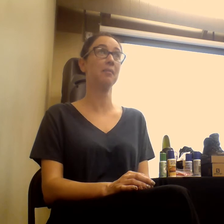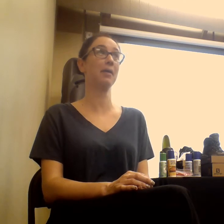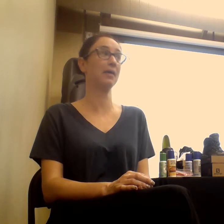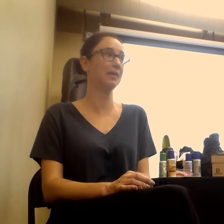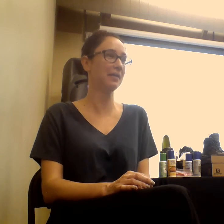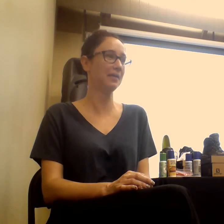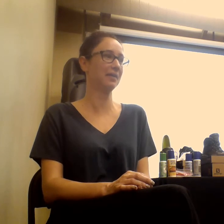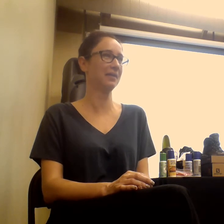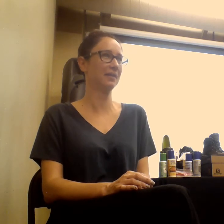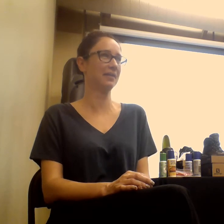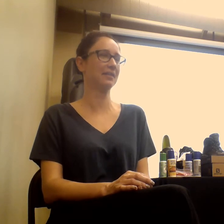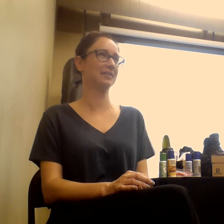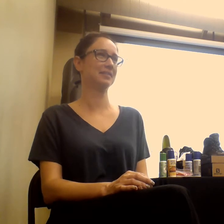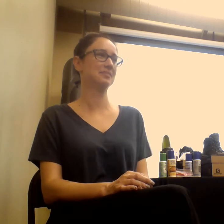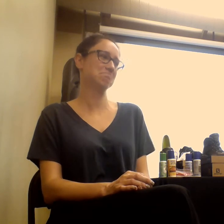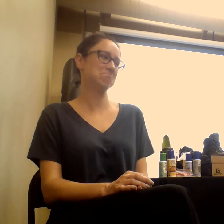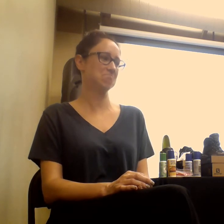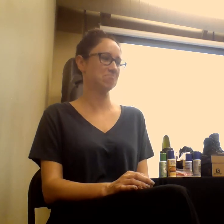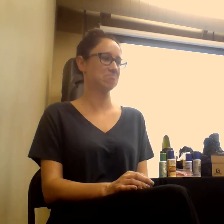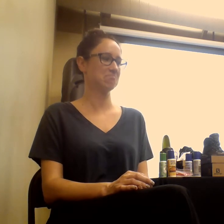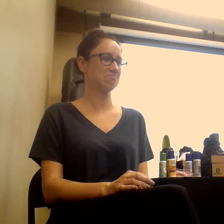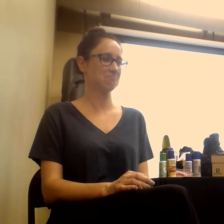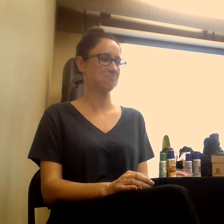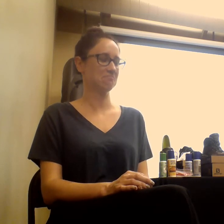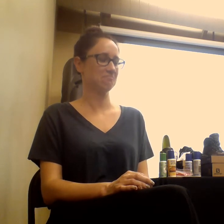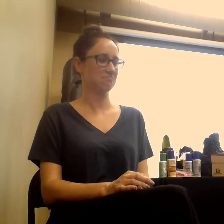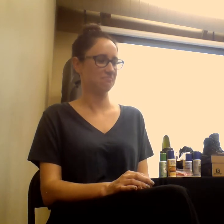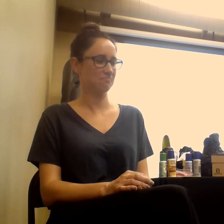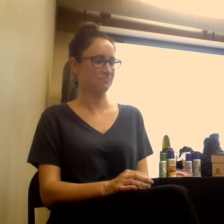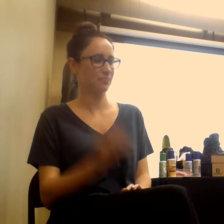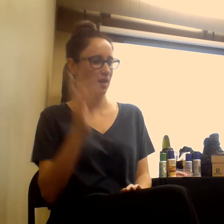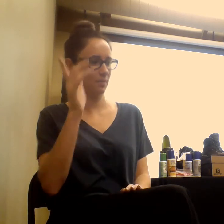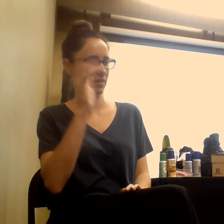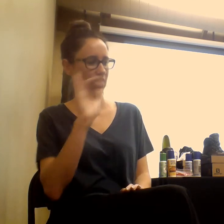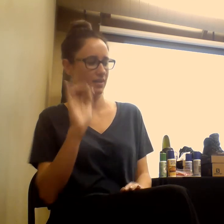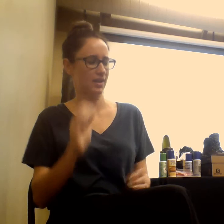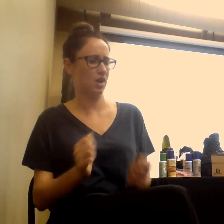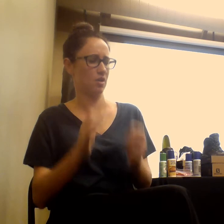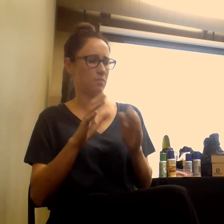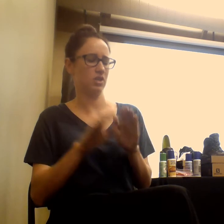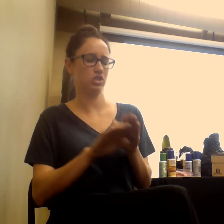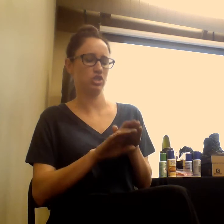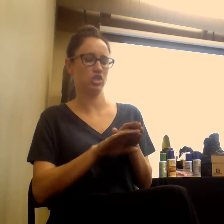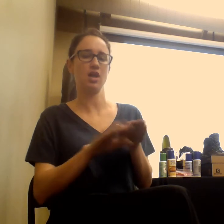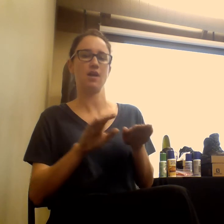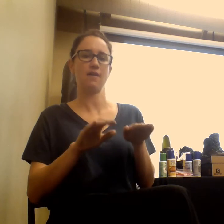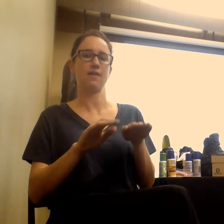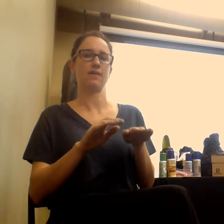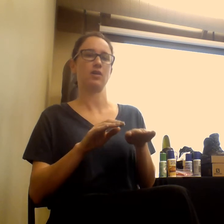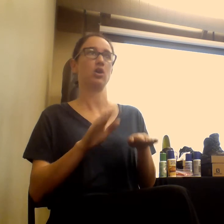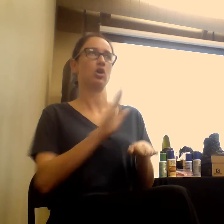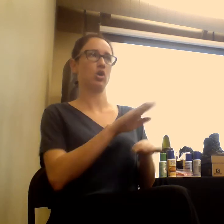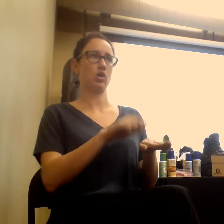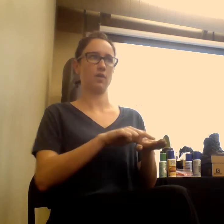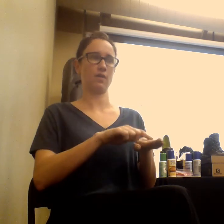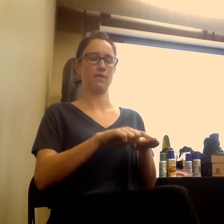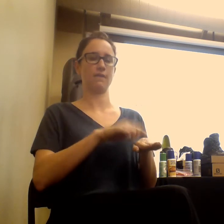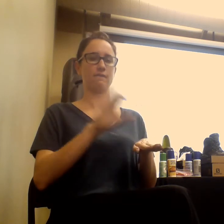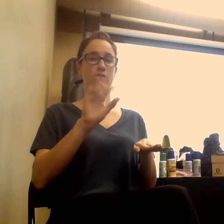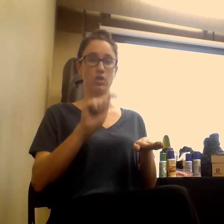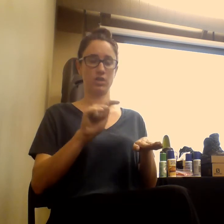I'm looking at how much does it fit her arch right here? Is it cupping her? And does she have any overflow here? Other than it being the